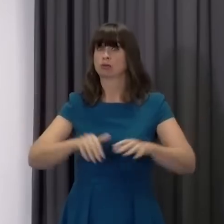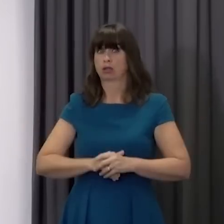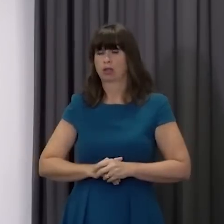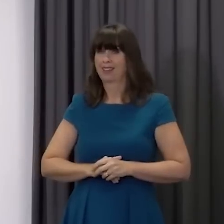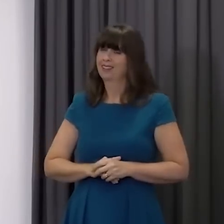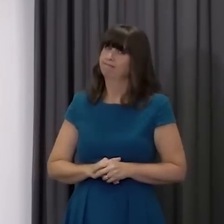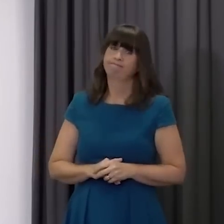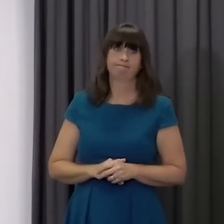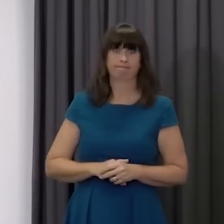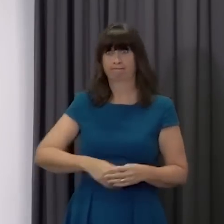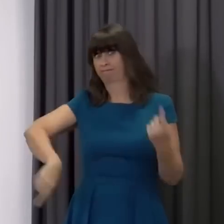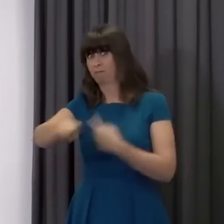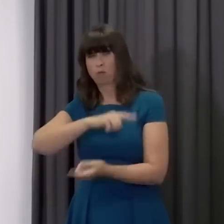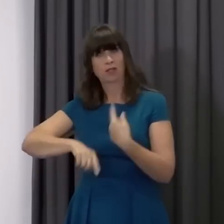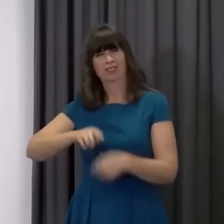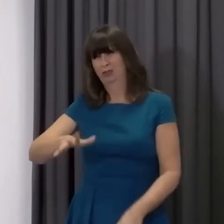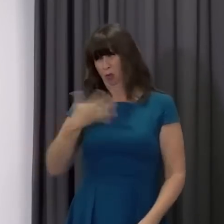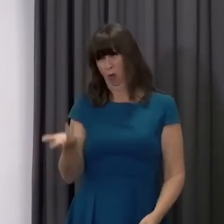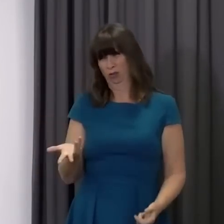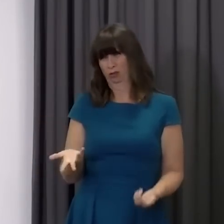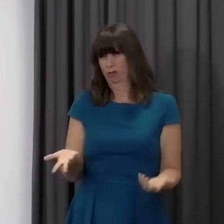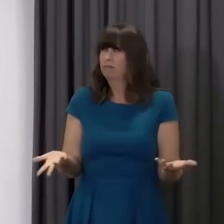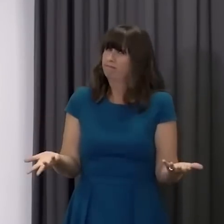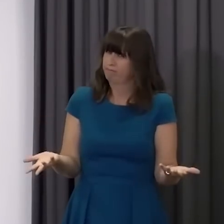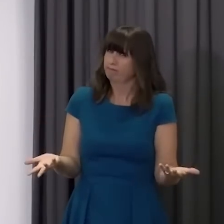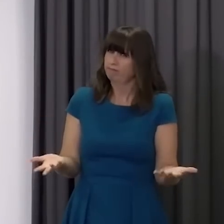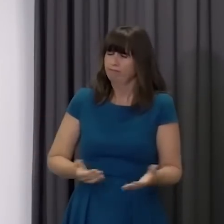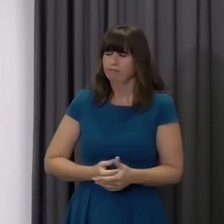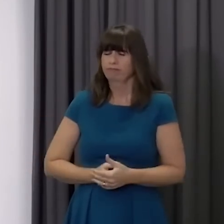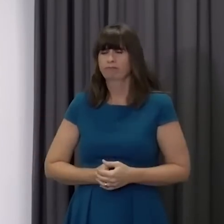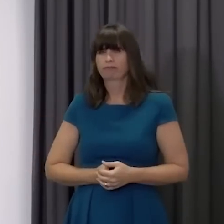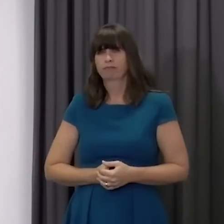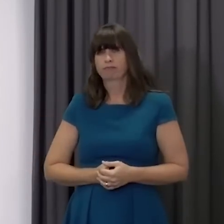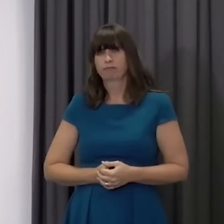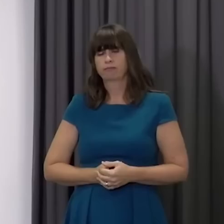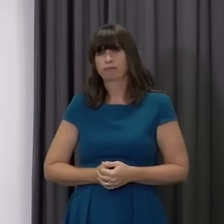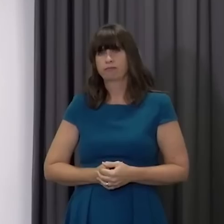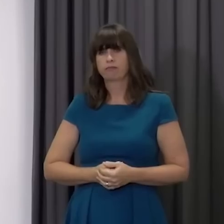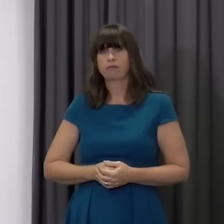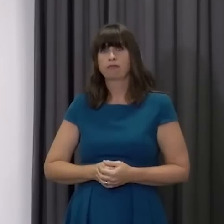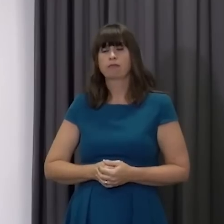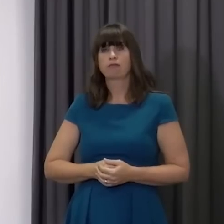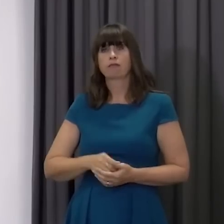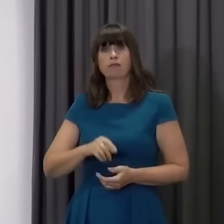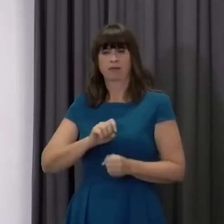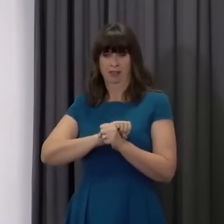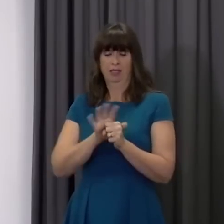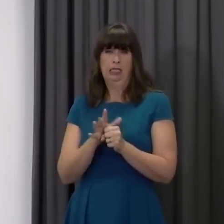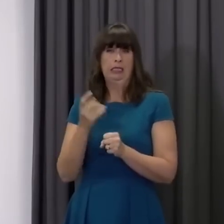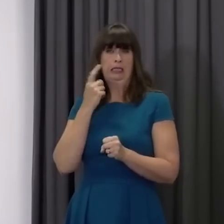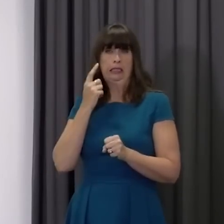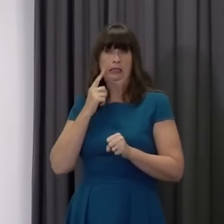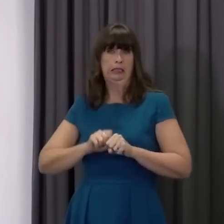And nobody, I know, will want to see that happen. This remains a highly